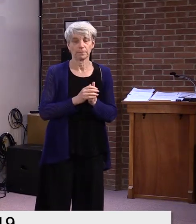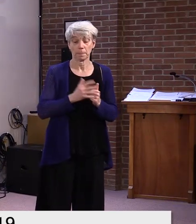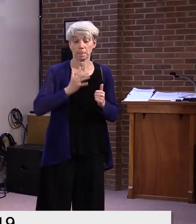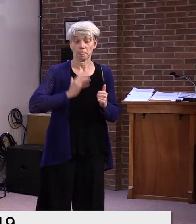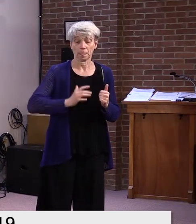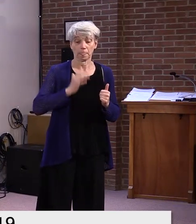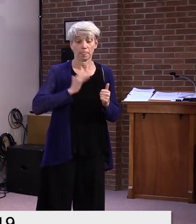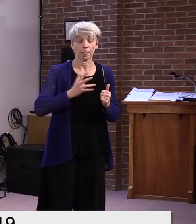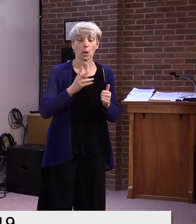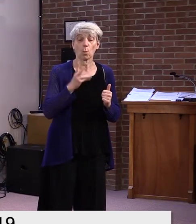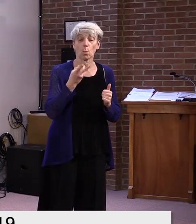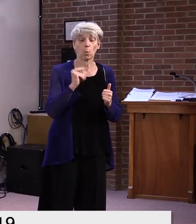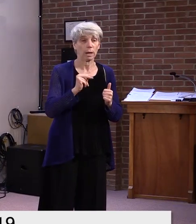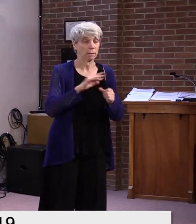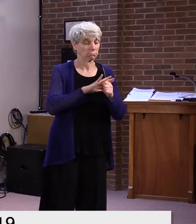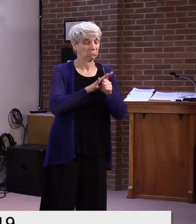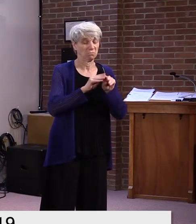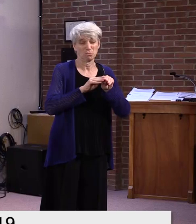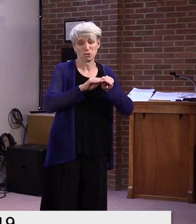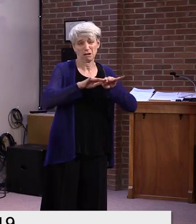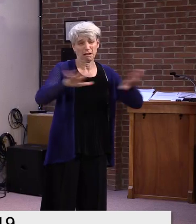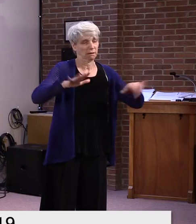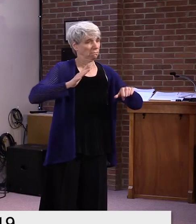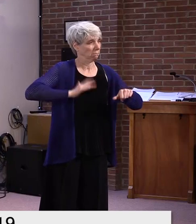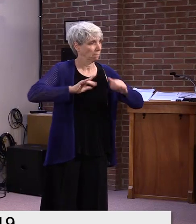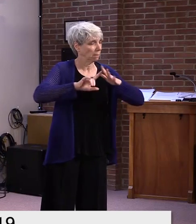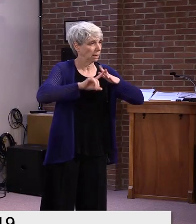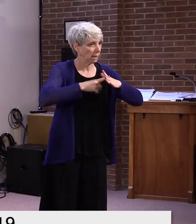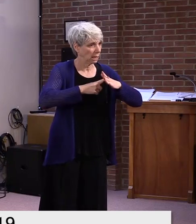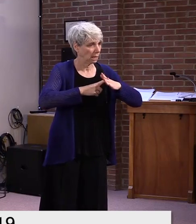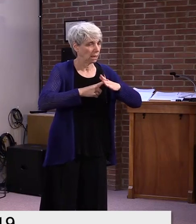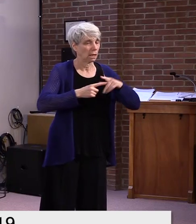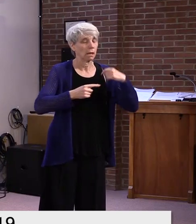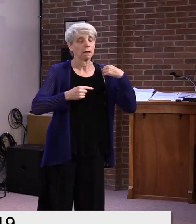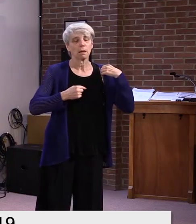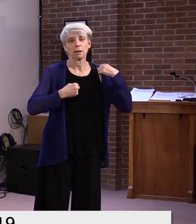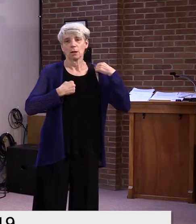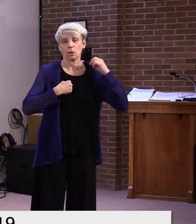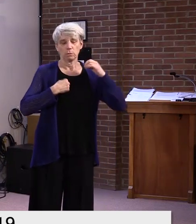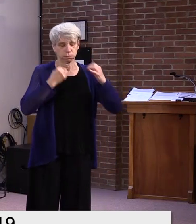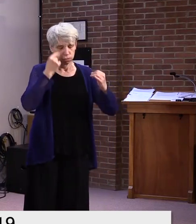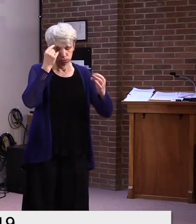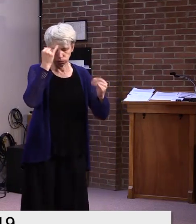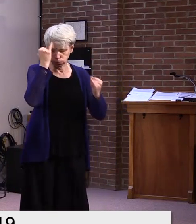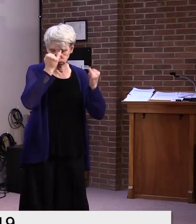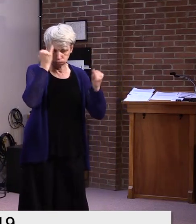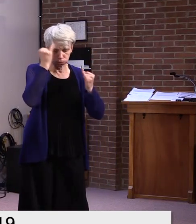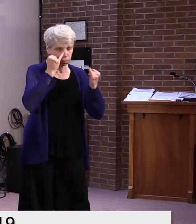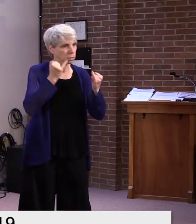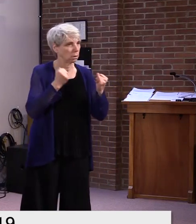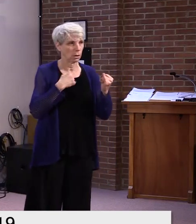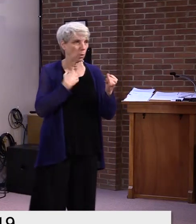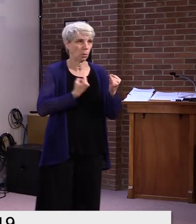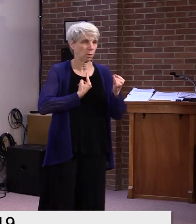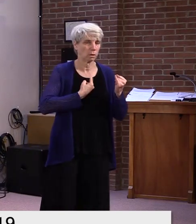pandemic, I and others had many sleepless nights. But for me, many of those nights